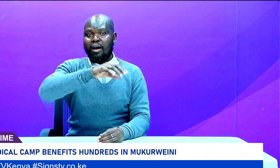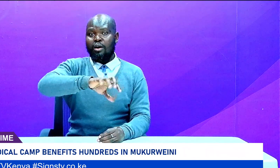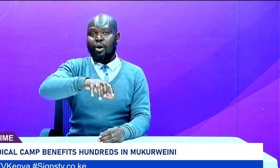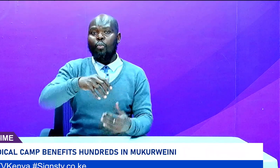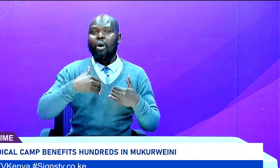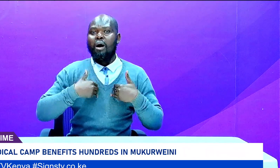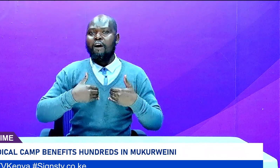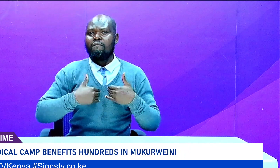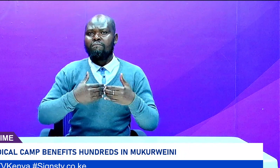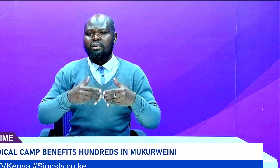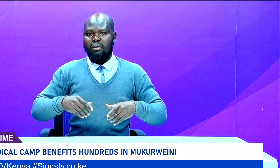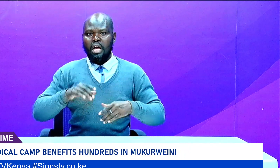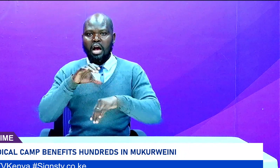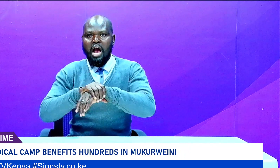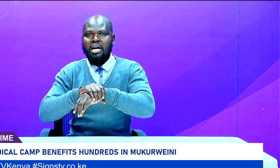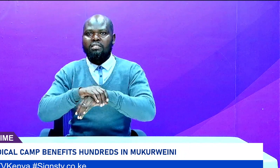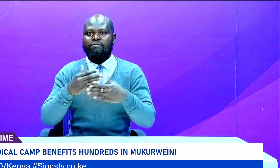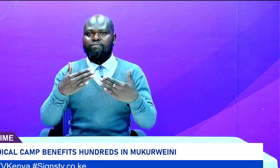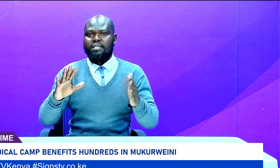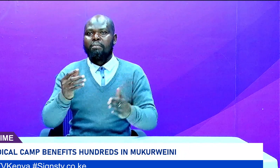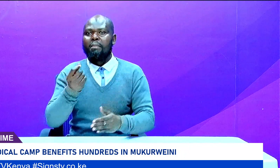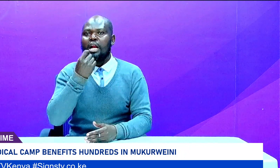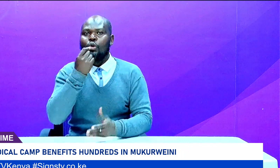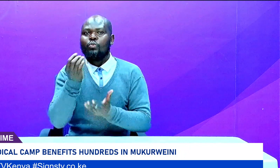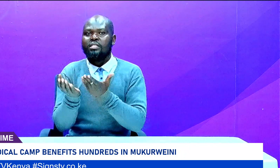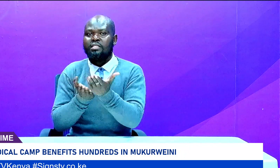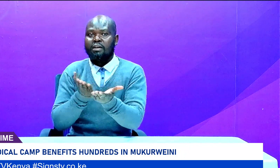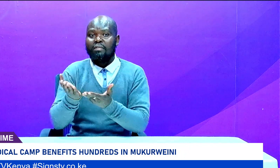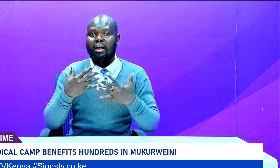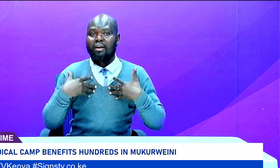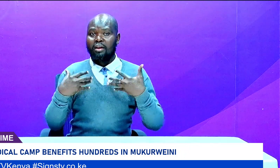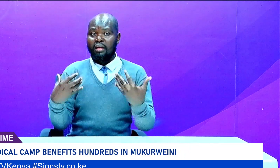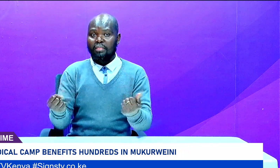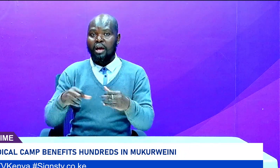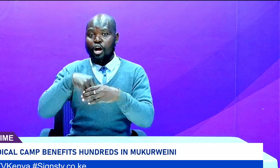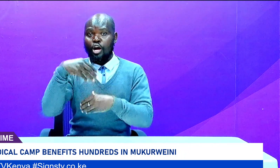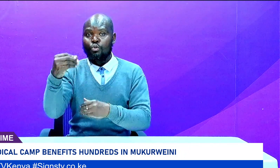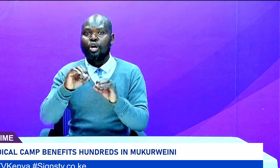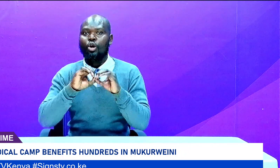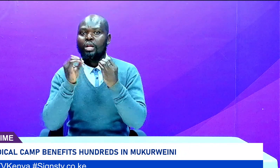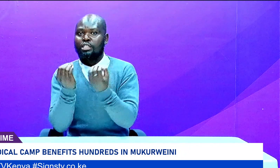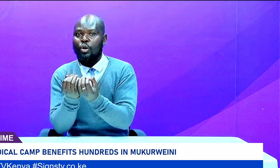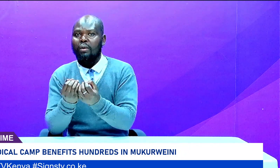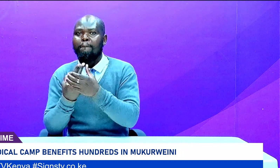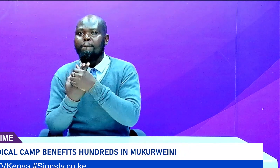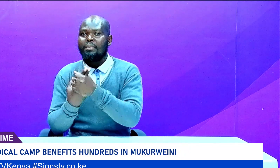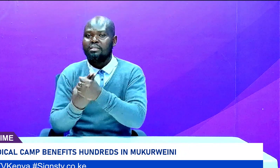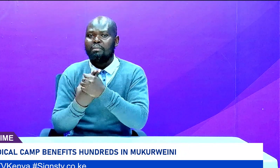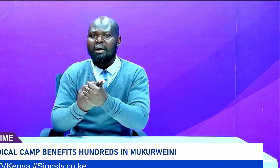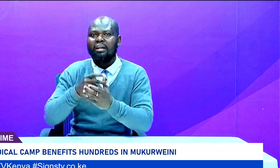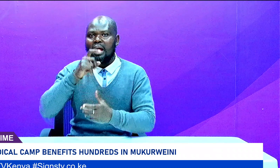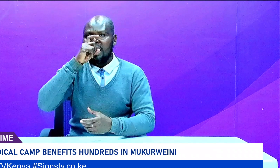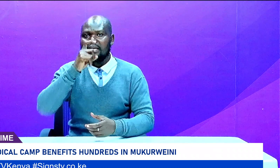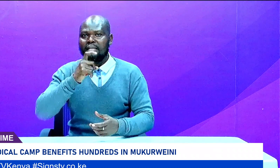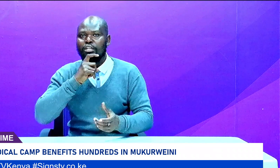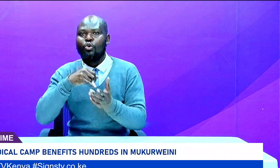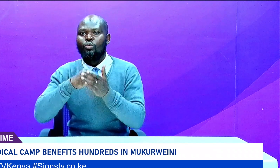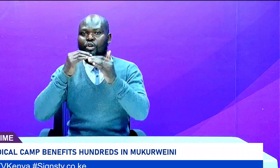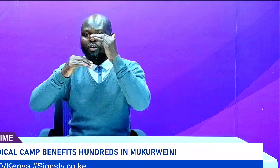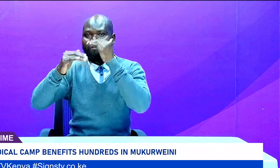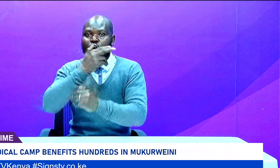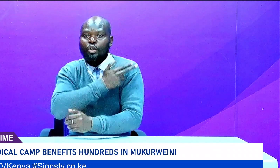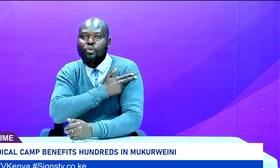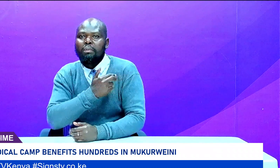Hundreds of residents in Mukurweini, Nyeri County, have received free medical services in a health